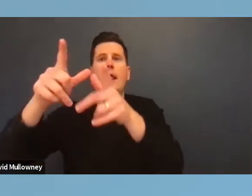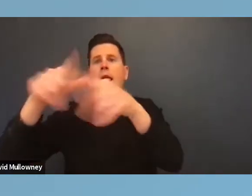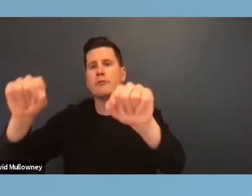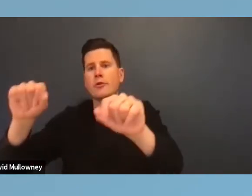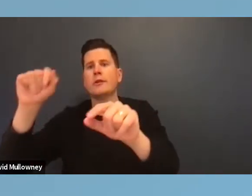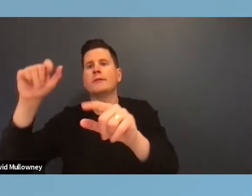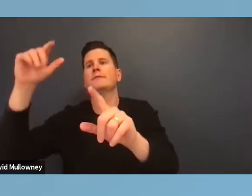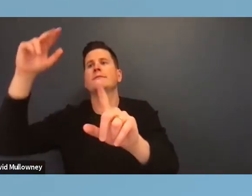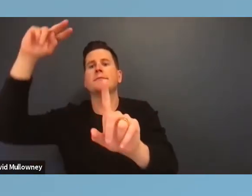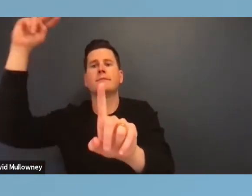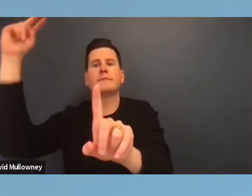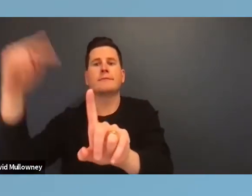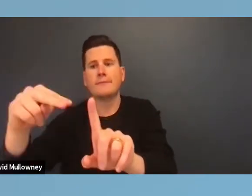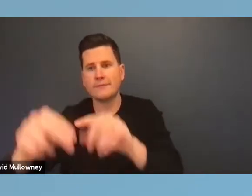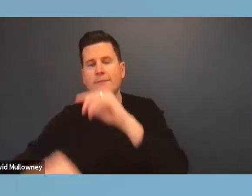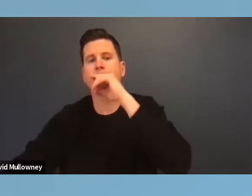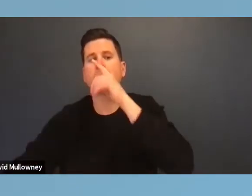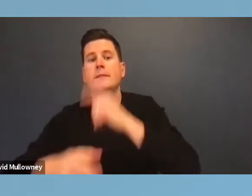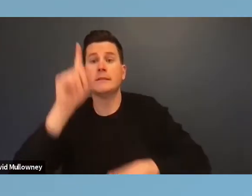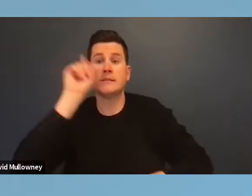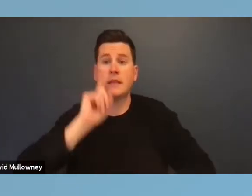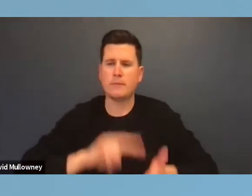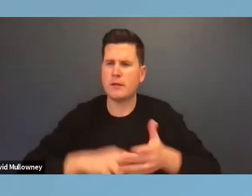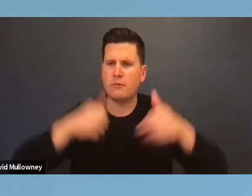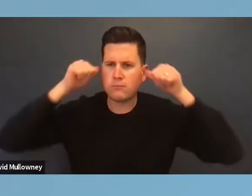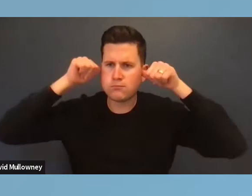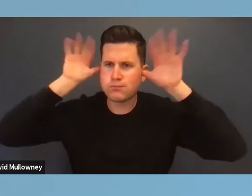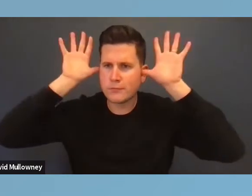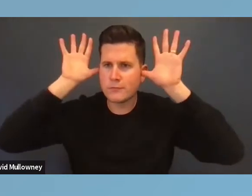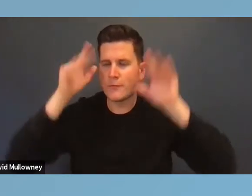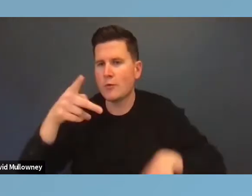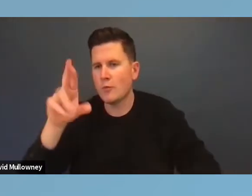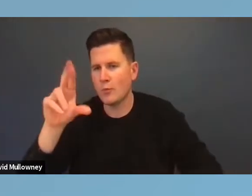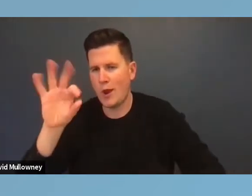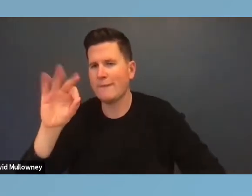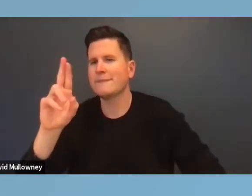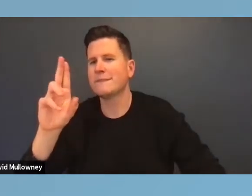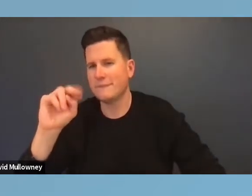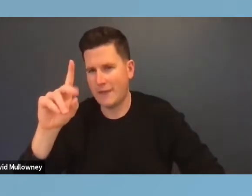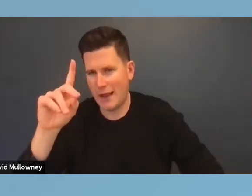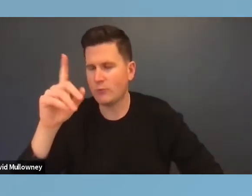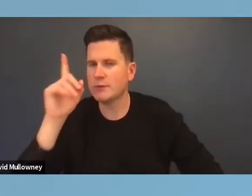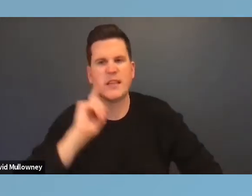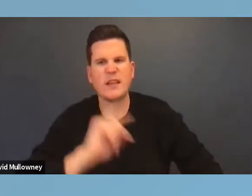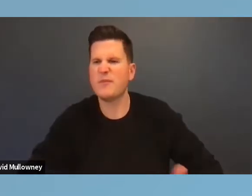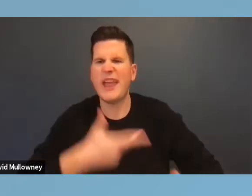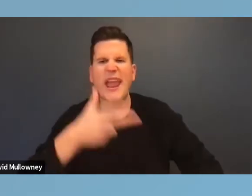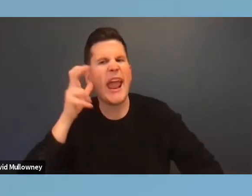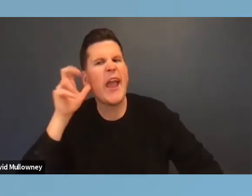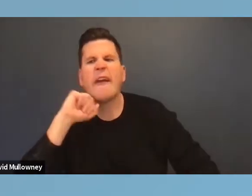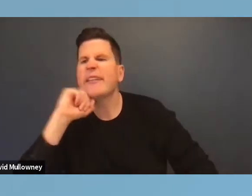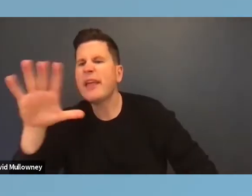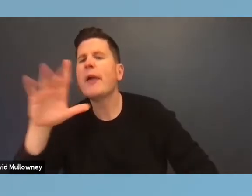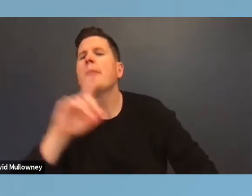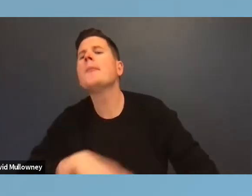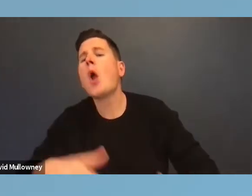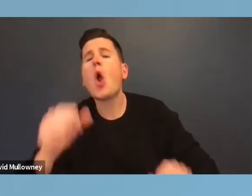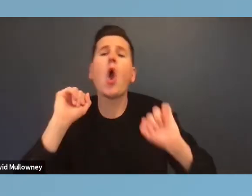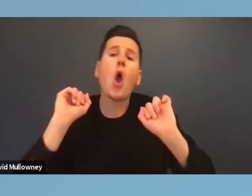The medical linguistic perspective, deaf means profoundly deaf, means you cannot